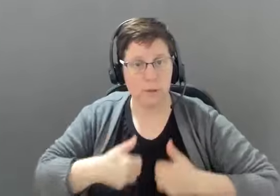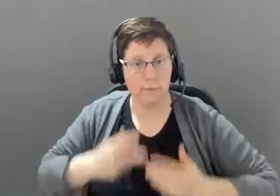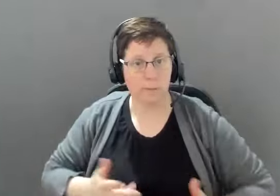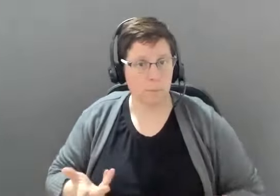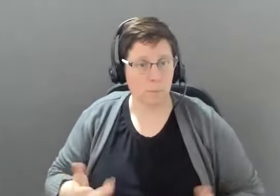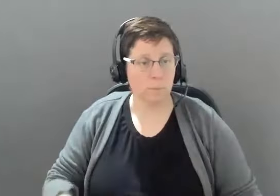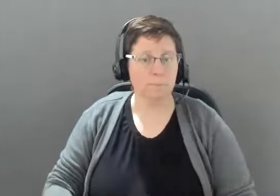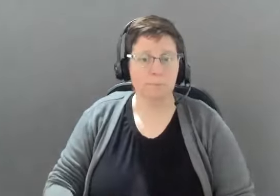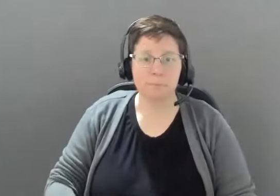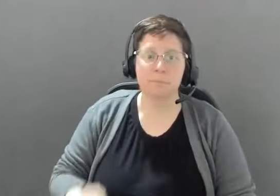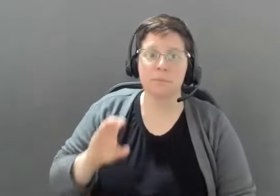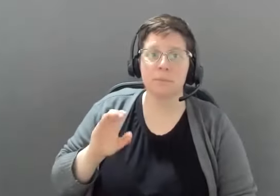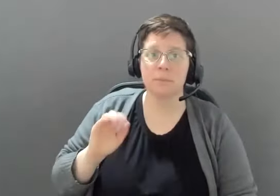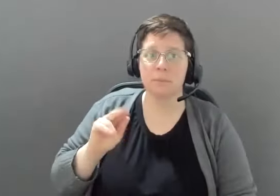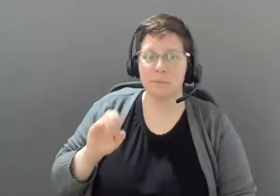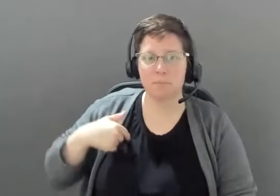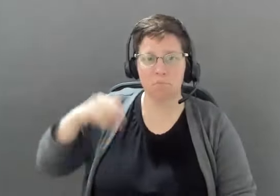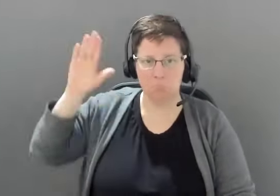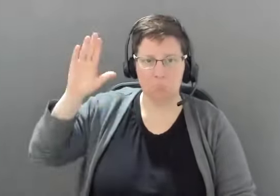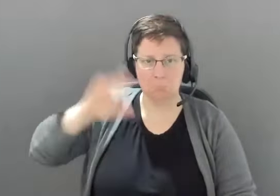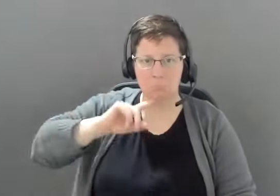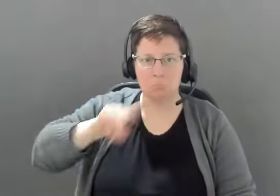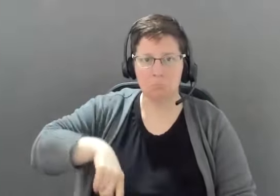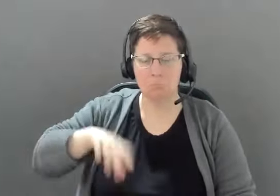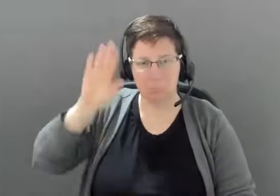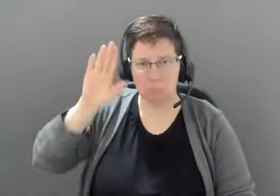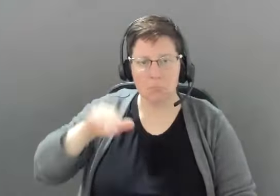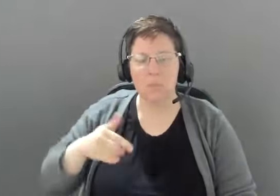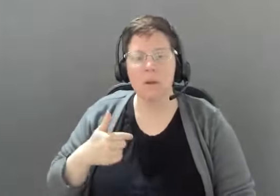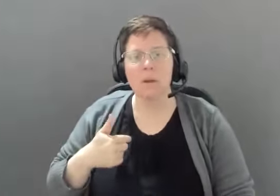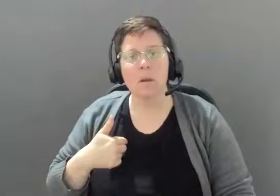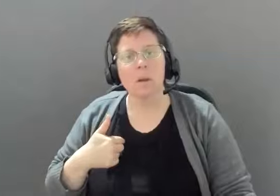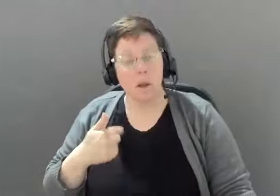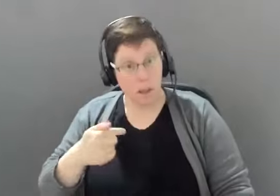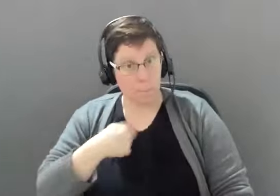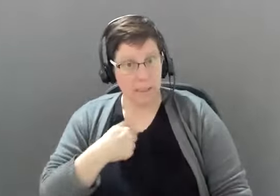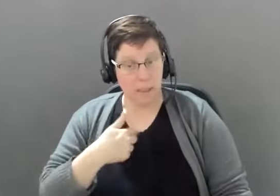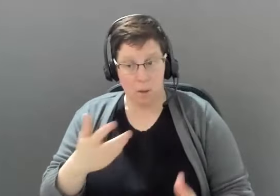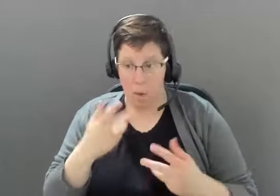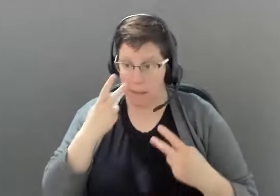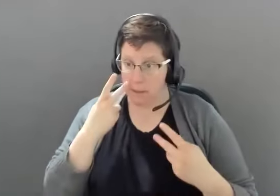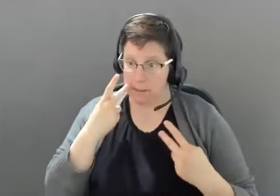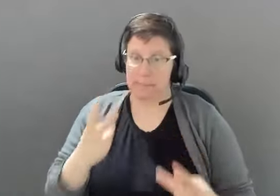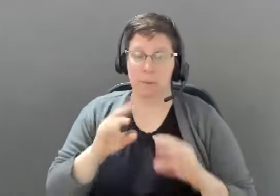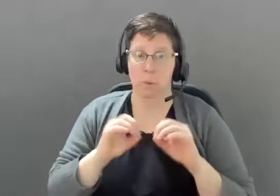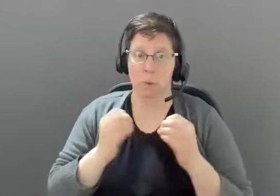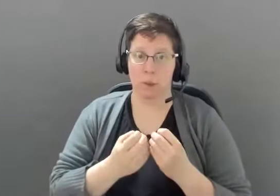I'll take that one. So I think what I would want organizations to know is know your